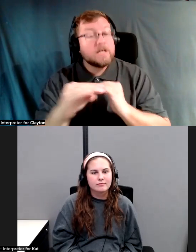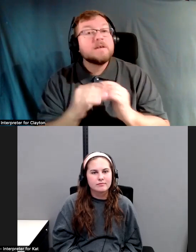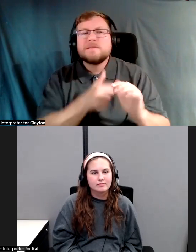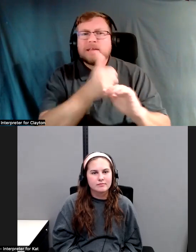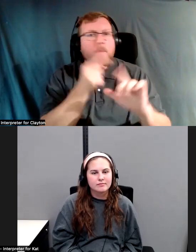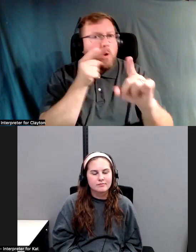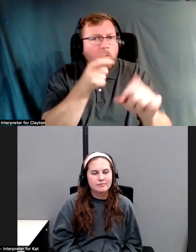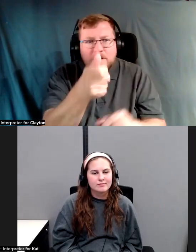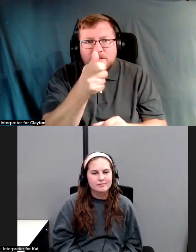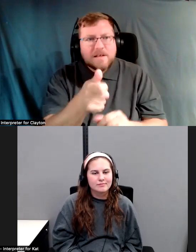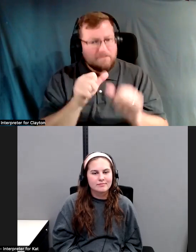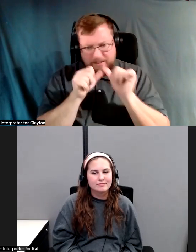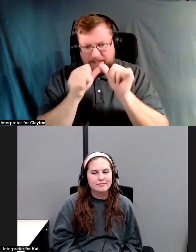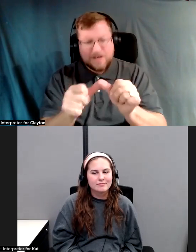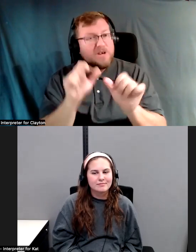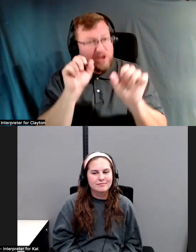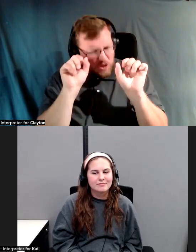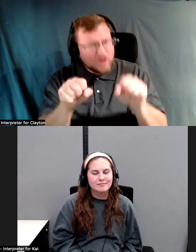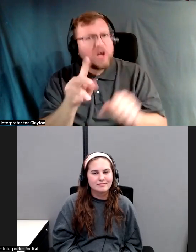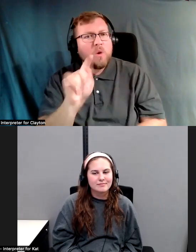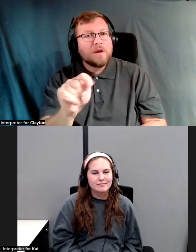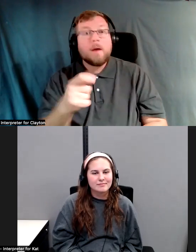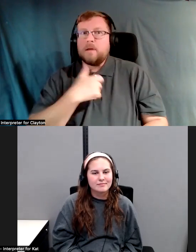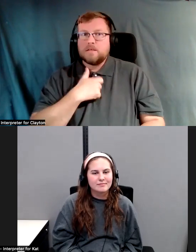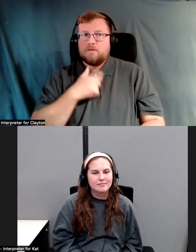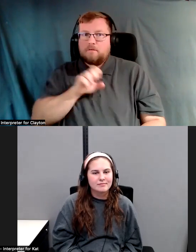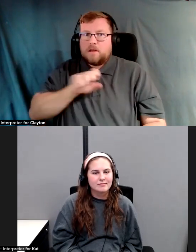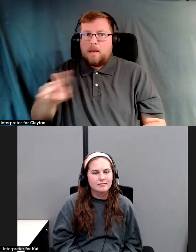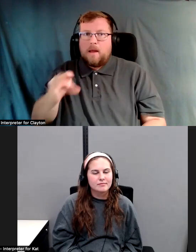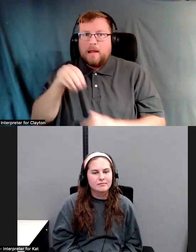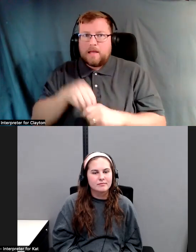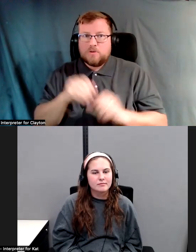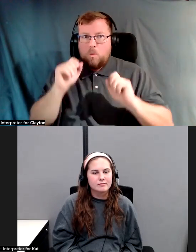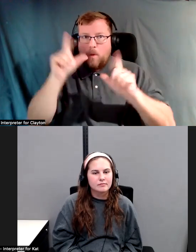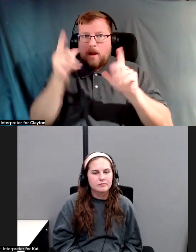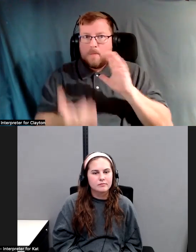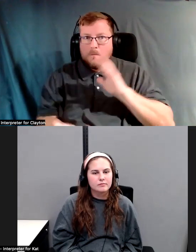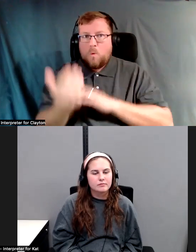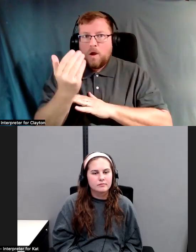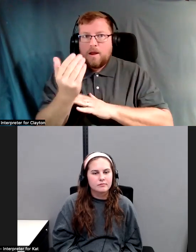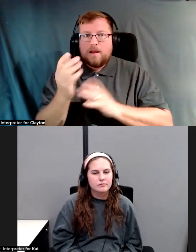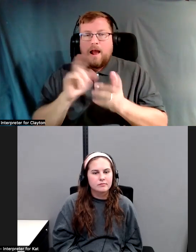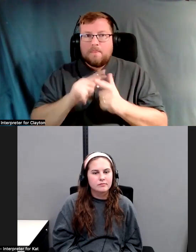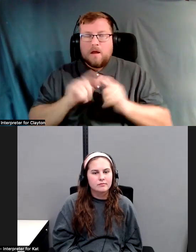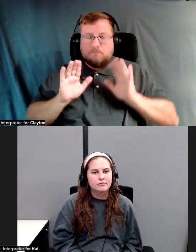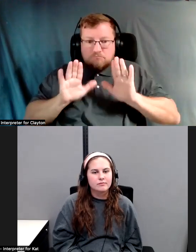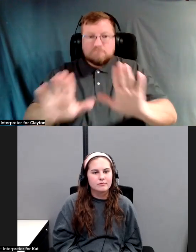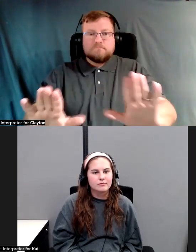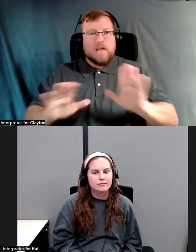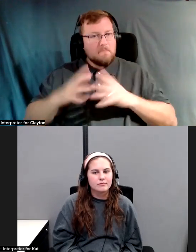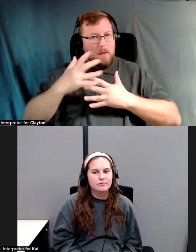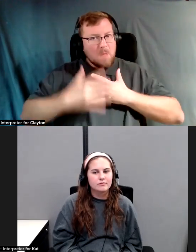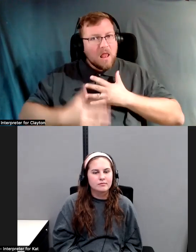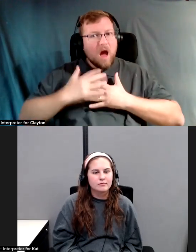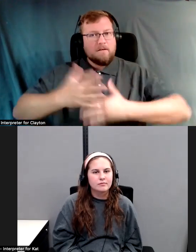yourself, then you should be able to. I got to start getting back into waking up and doing some push-ups to get the blood flow in